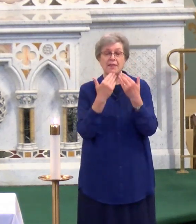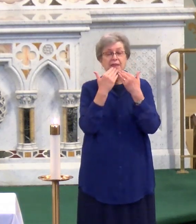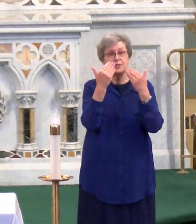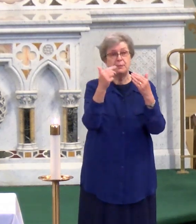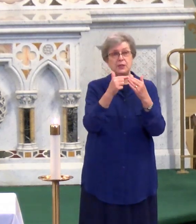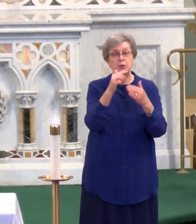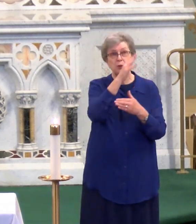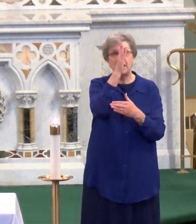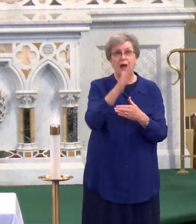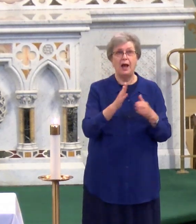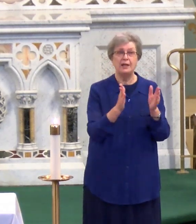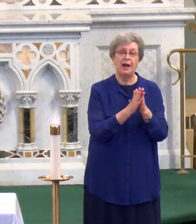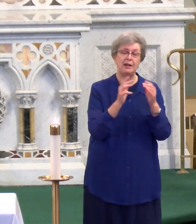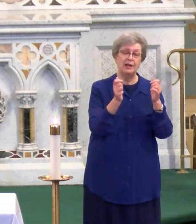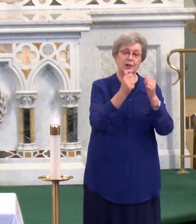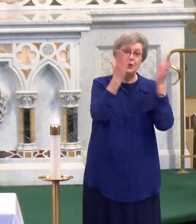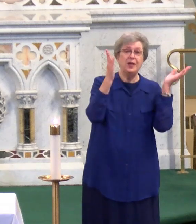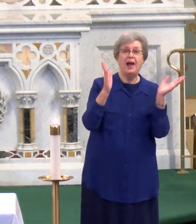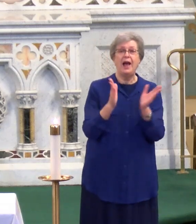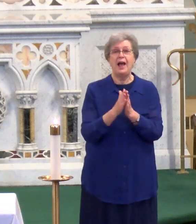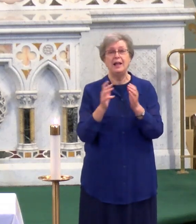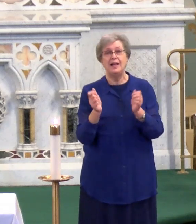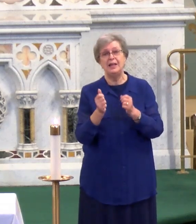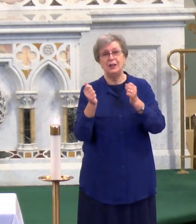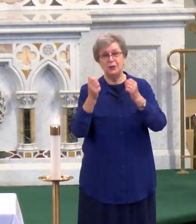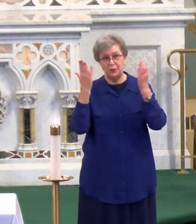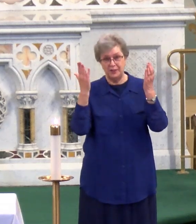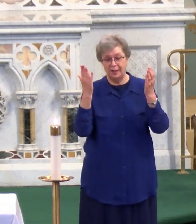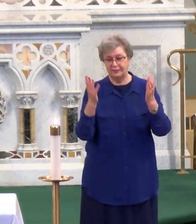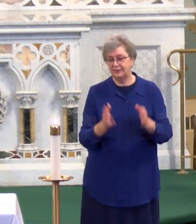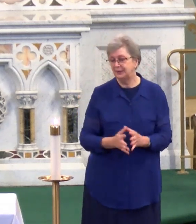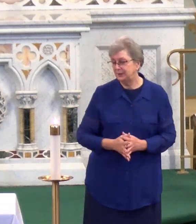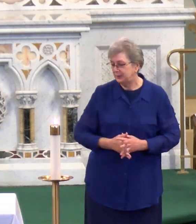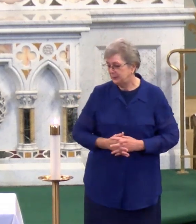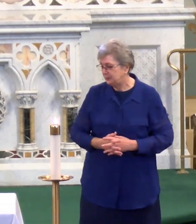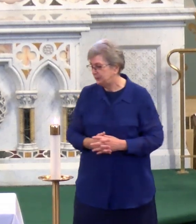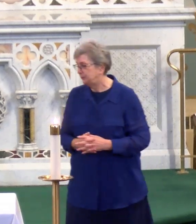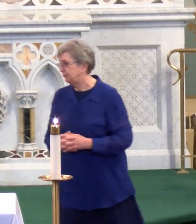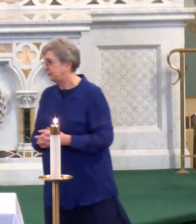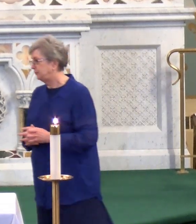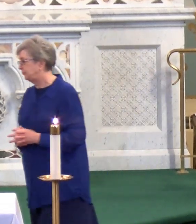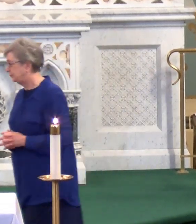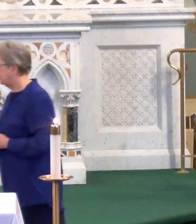Thanks be to God. Alleluia, alleluia.